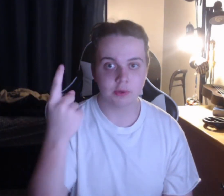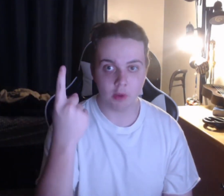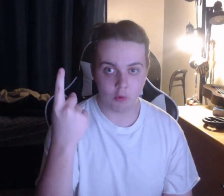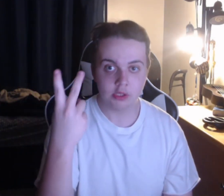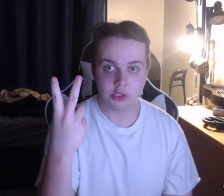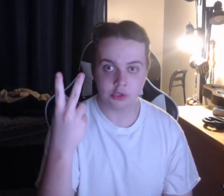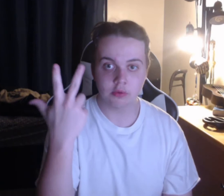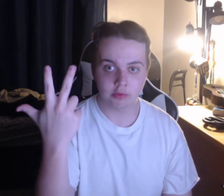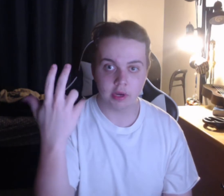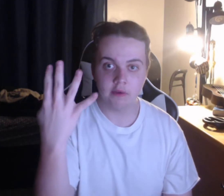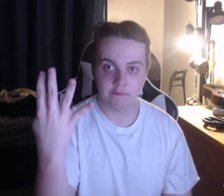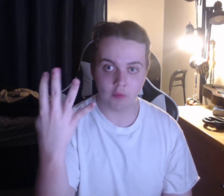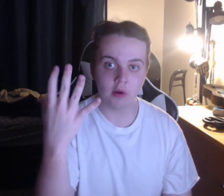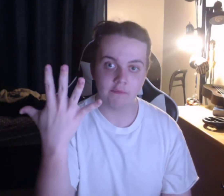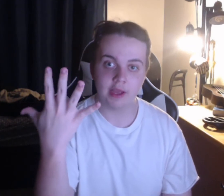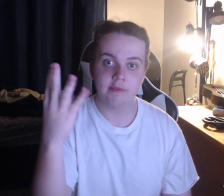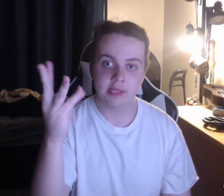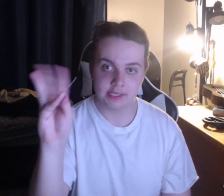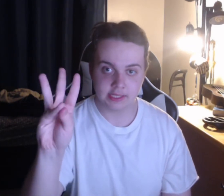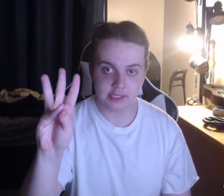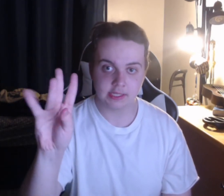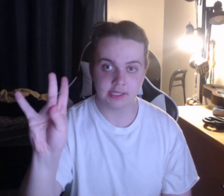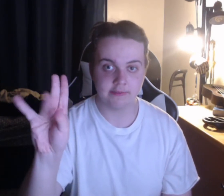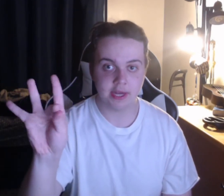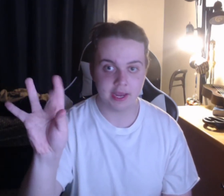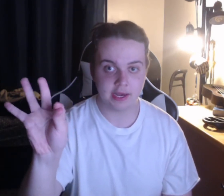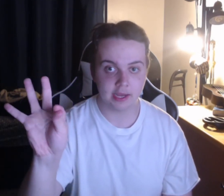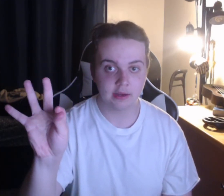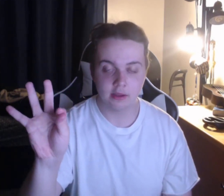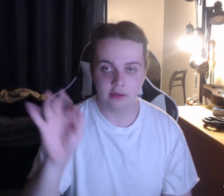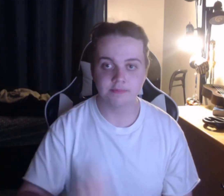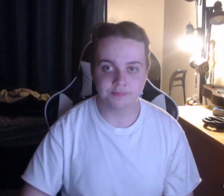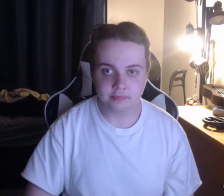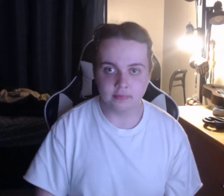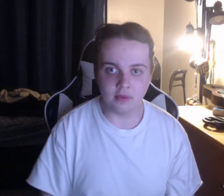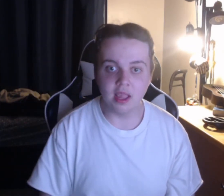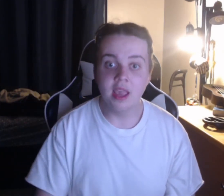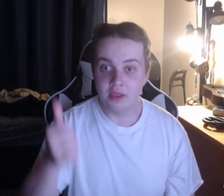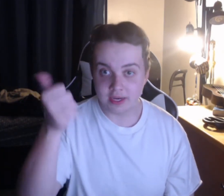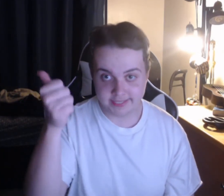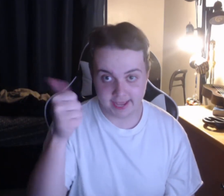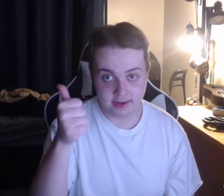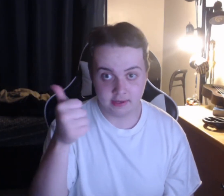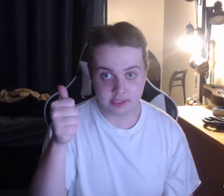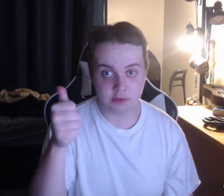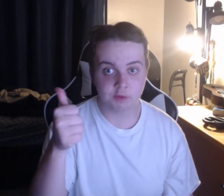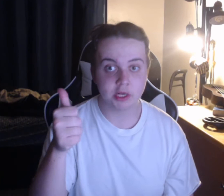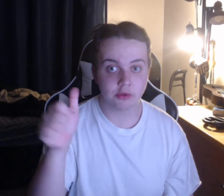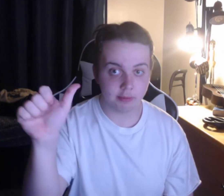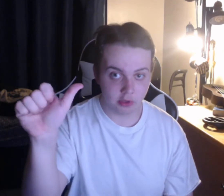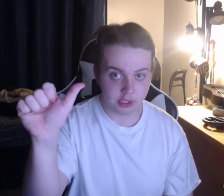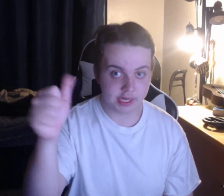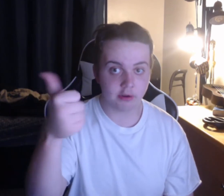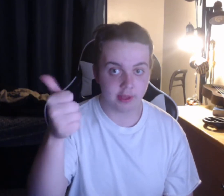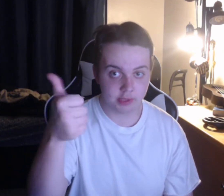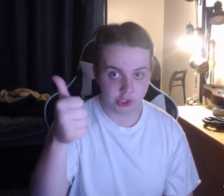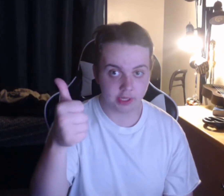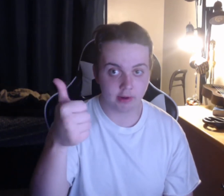1, 2, 3, 4, 5, 6, 7, 8, 9. Then 10 is its own special number. You just take your thumb and shake it around like